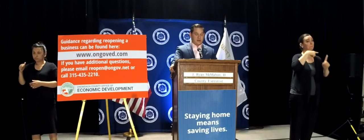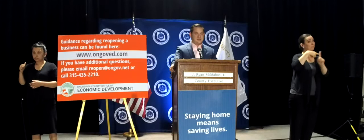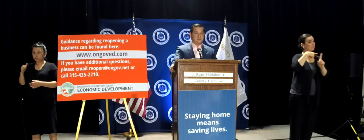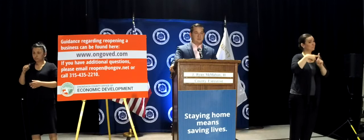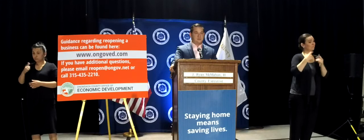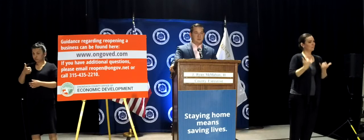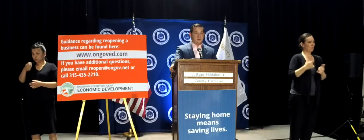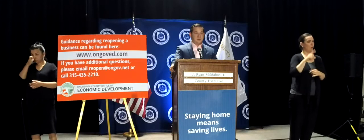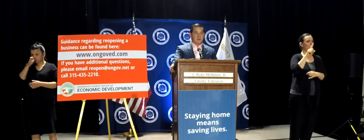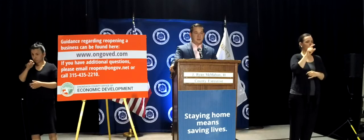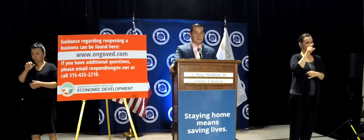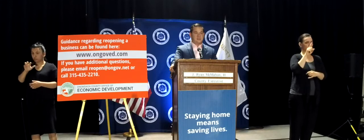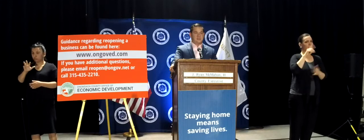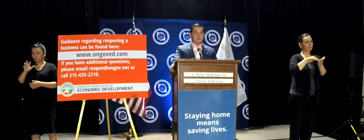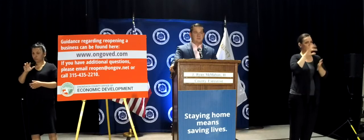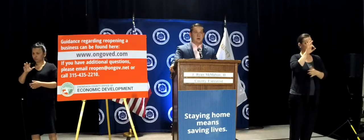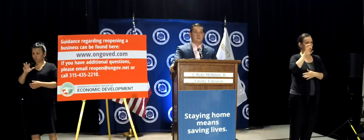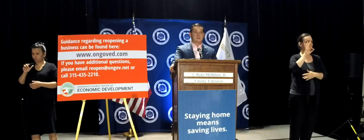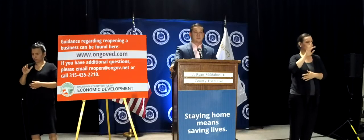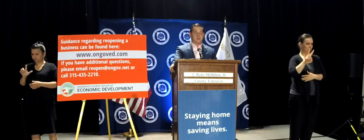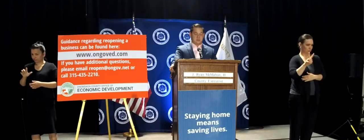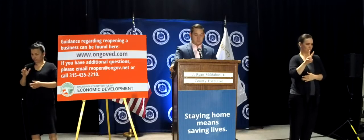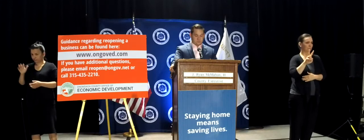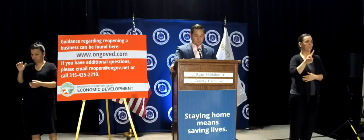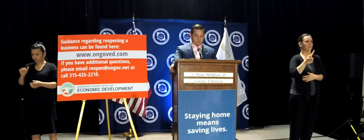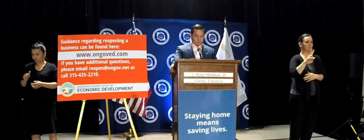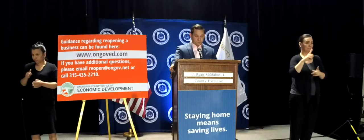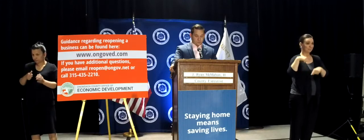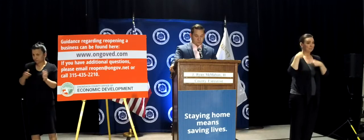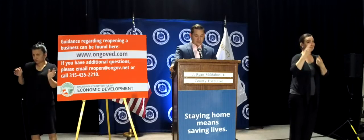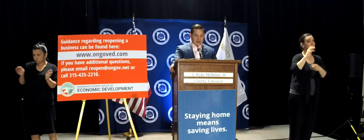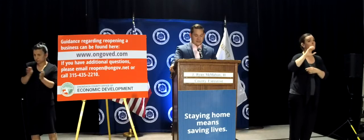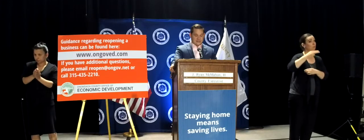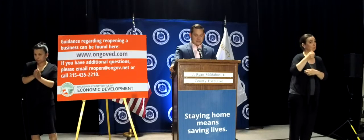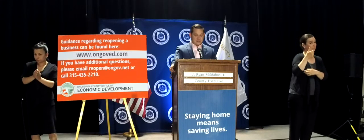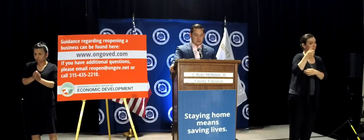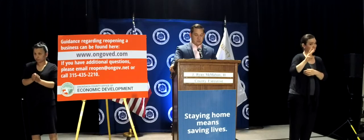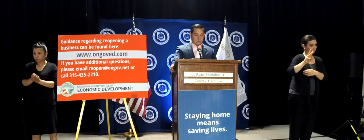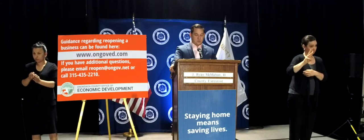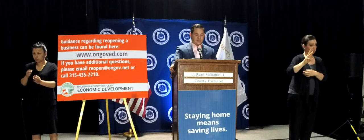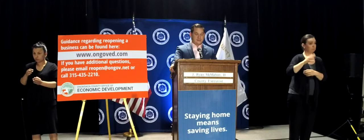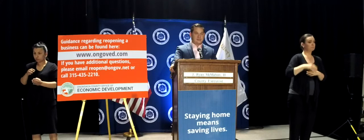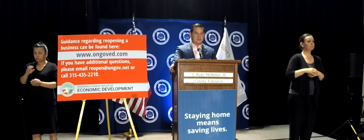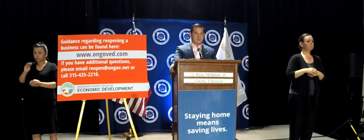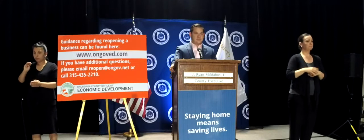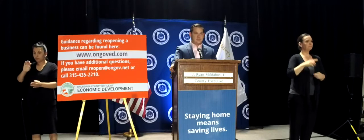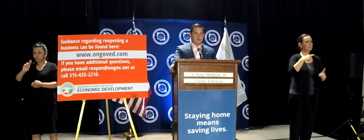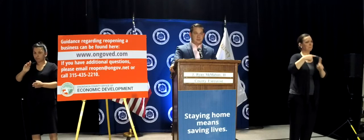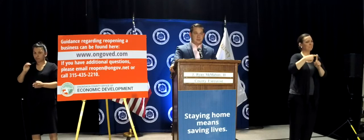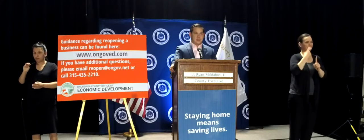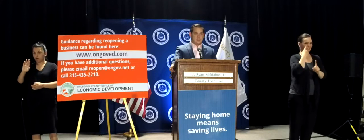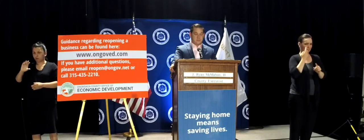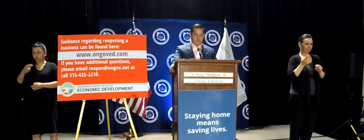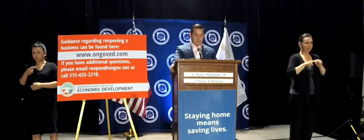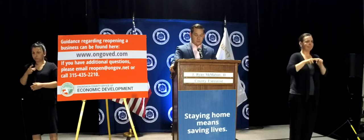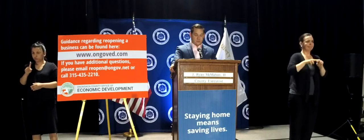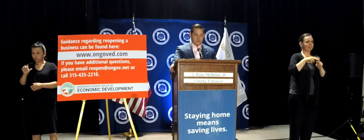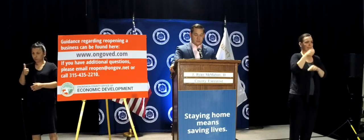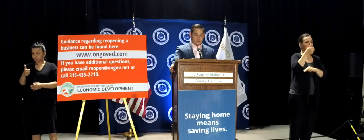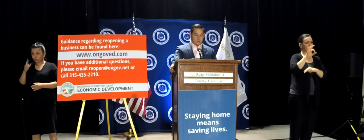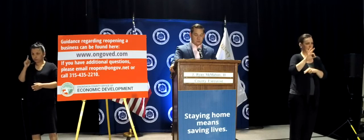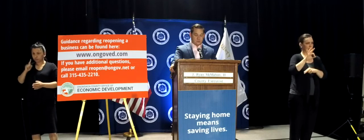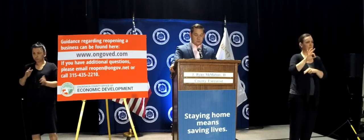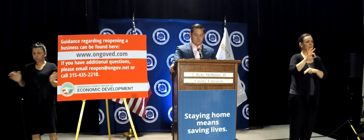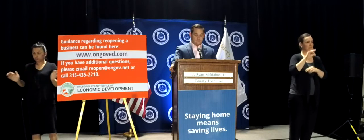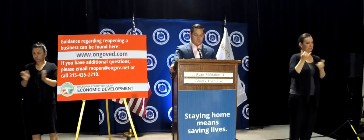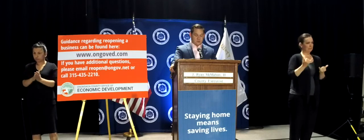1,992 positive cases since March 16th, 19 new cases today. We'll get